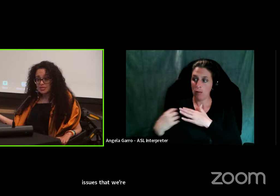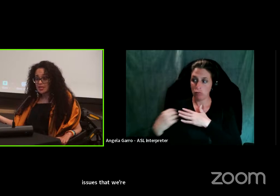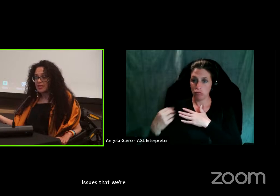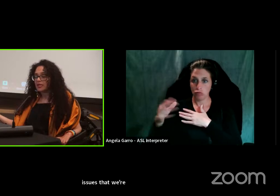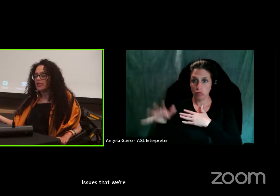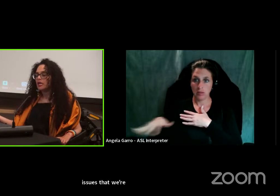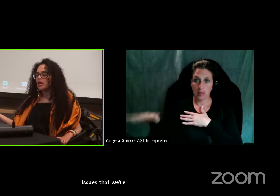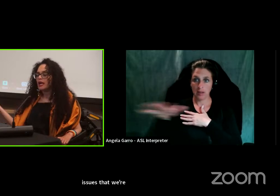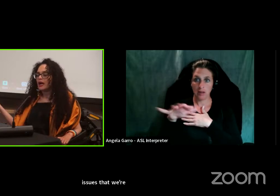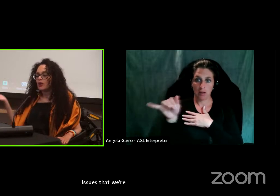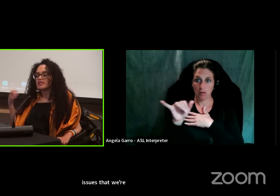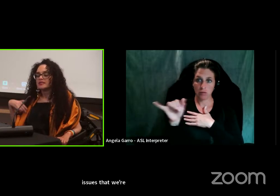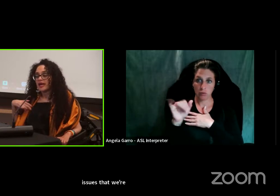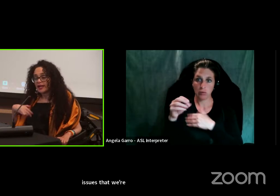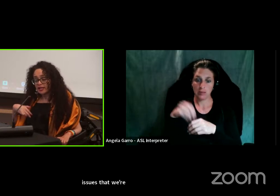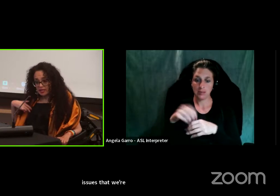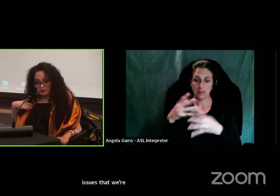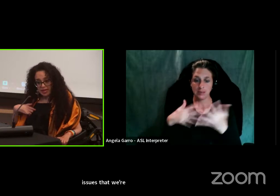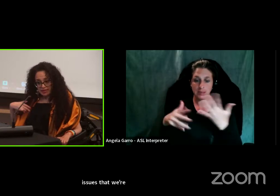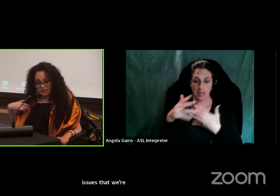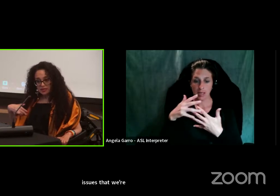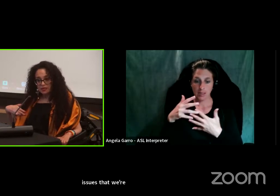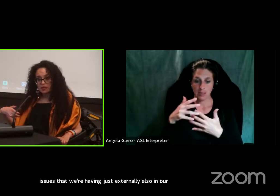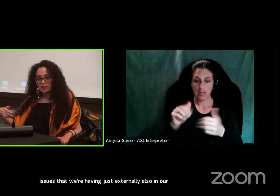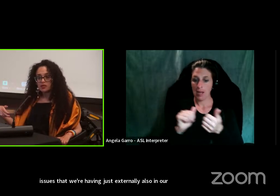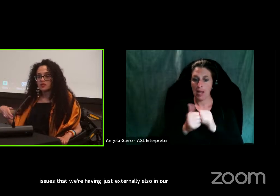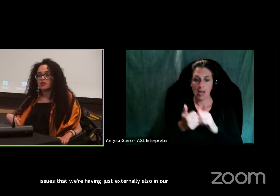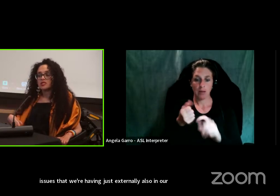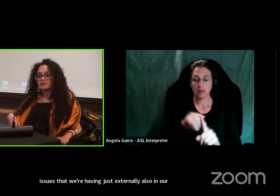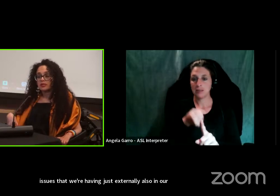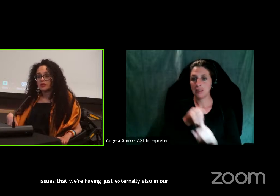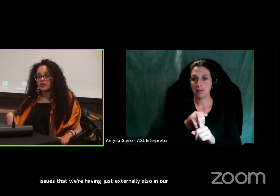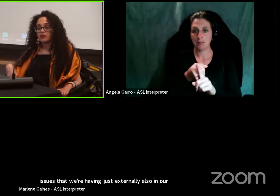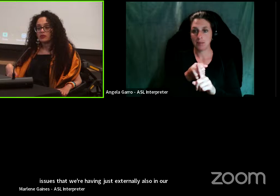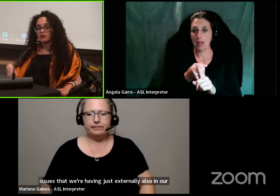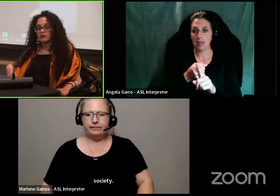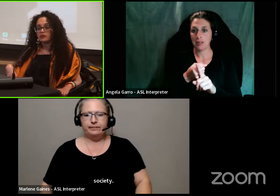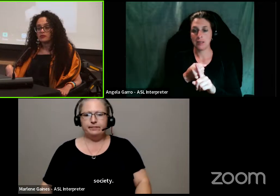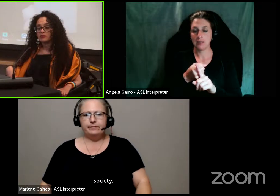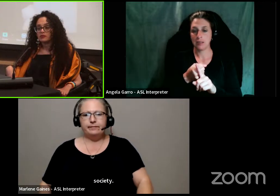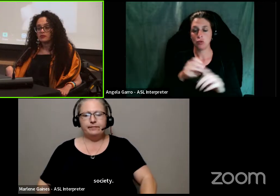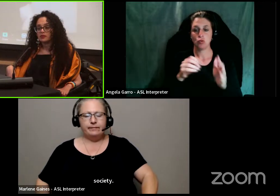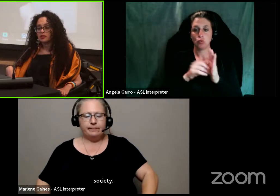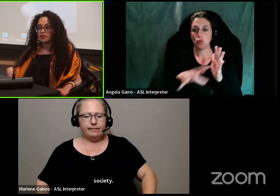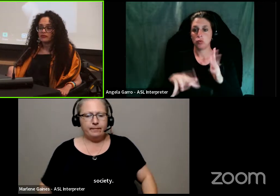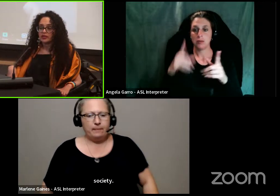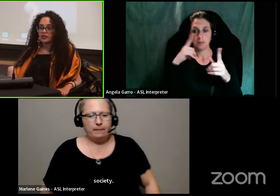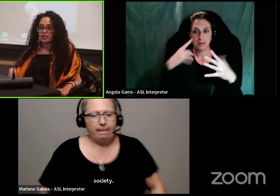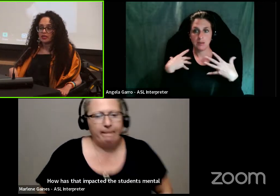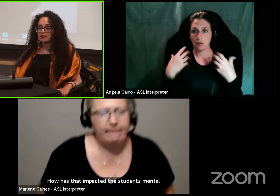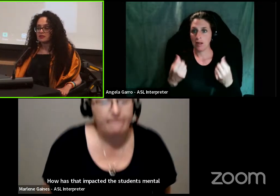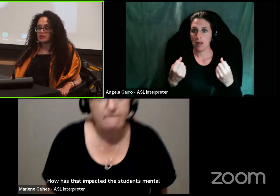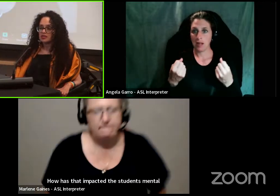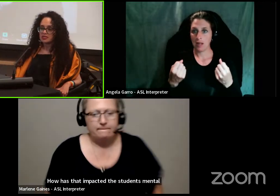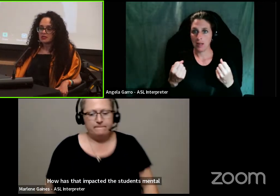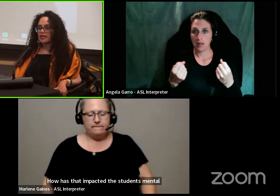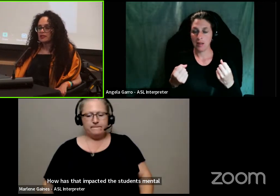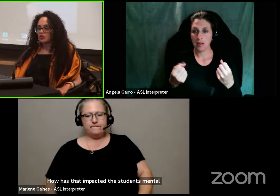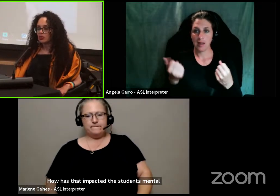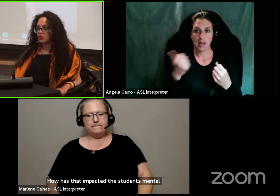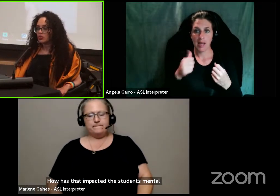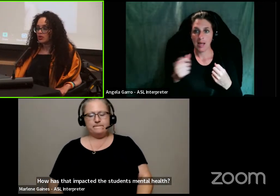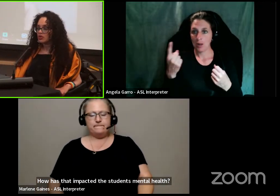our society, how has that impacted the students' mental health? If anybody has